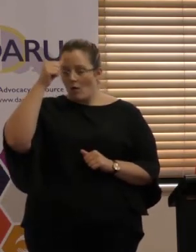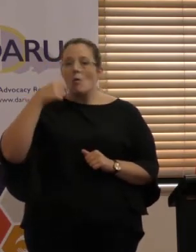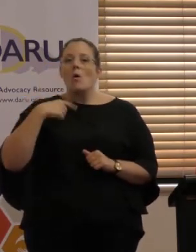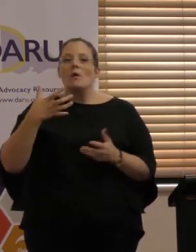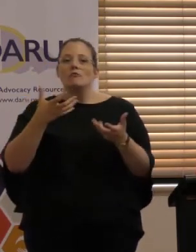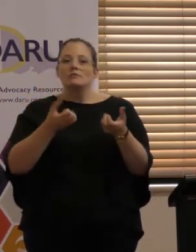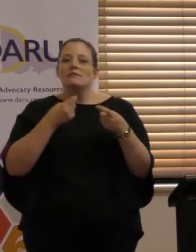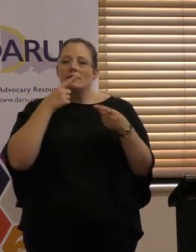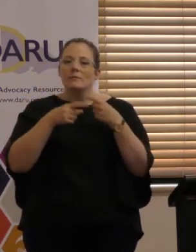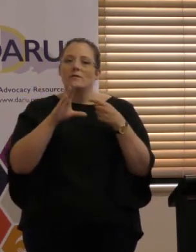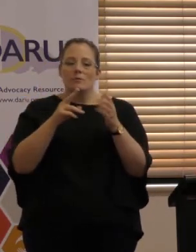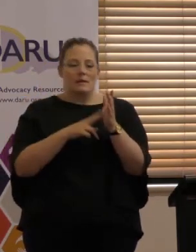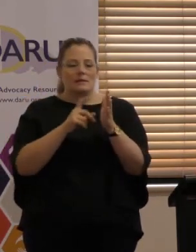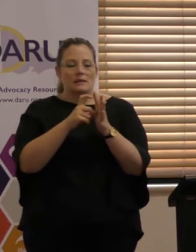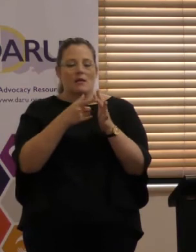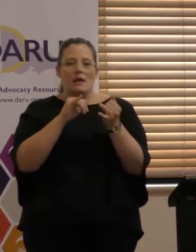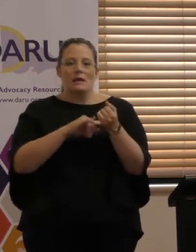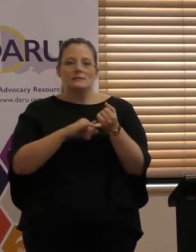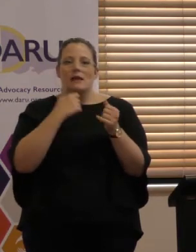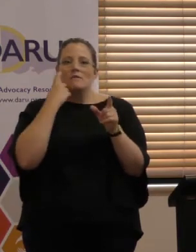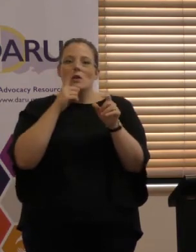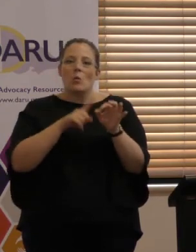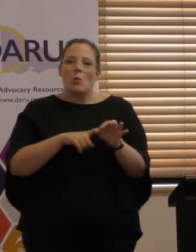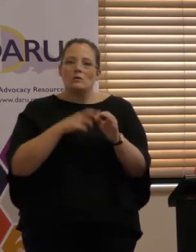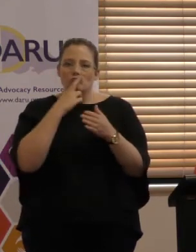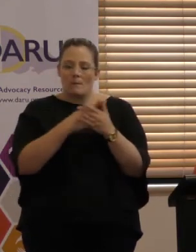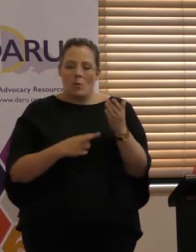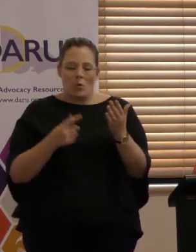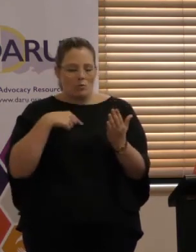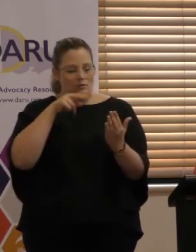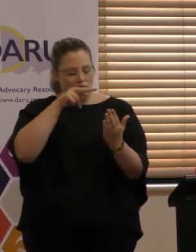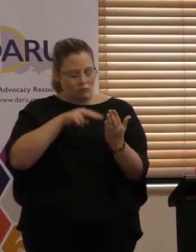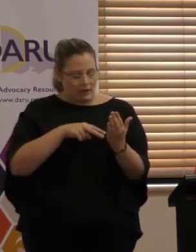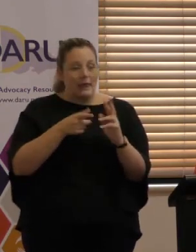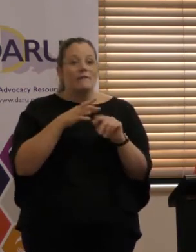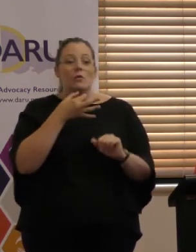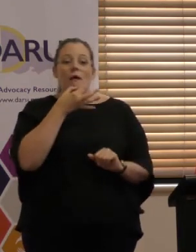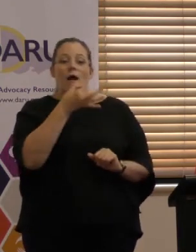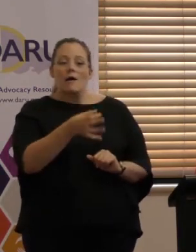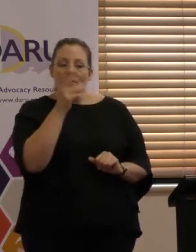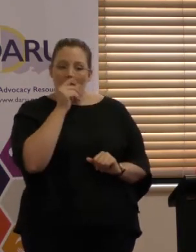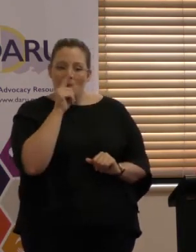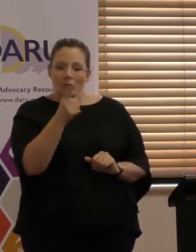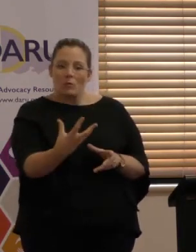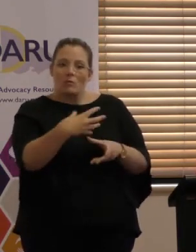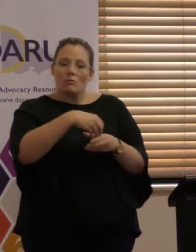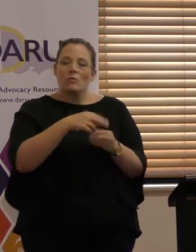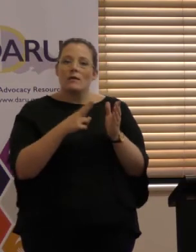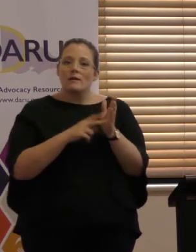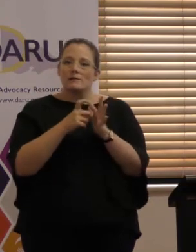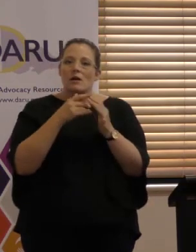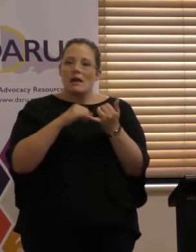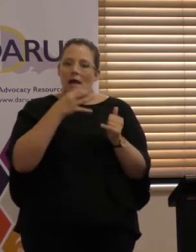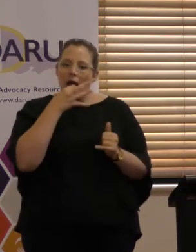quarterly reports, is that when you ask young people who are participating in the NDIS, have you been in a